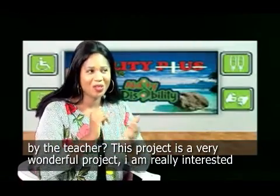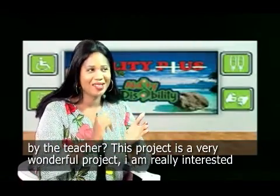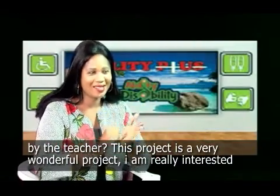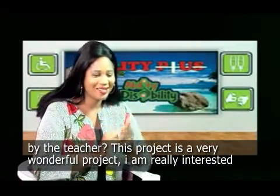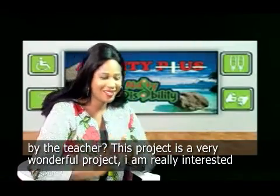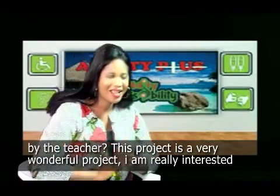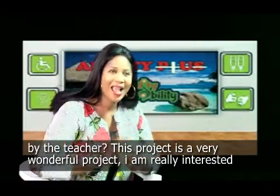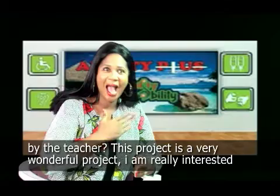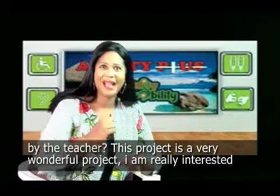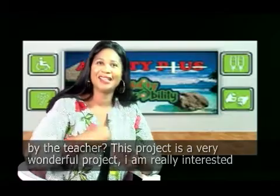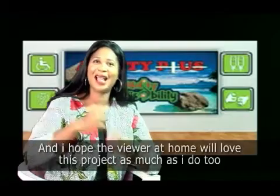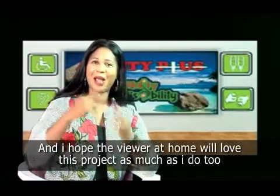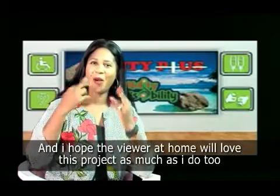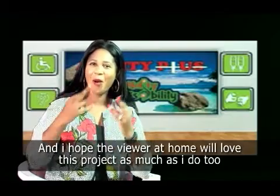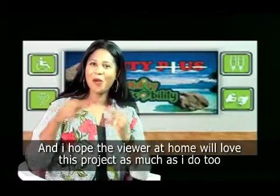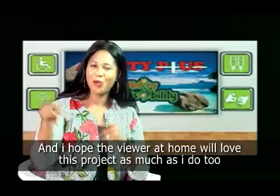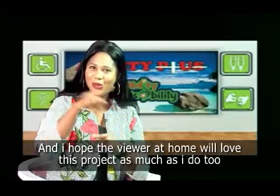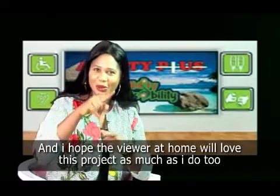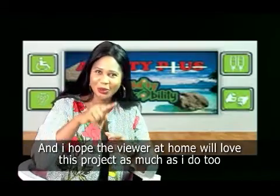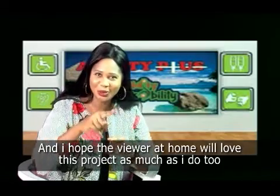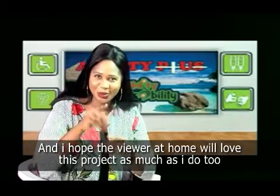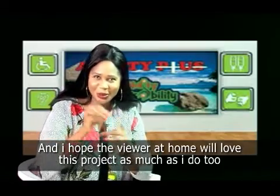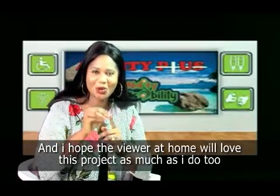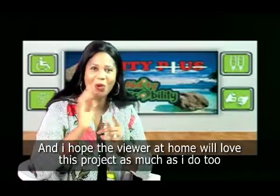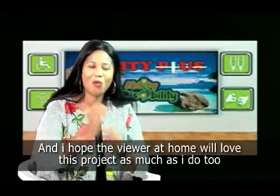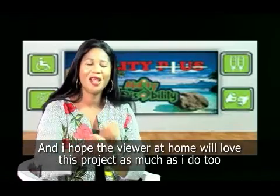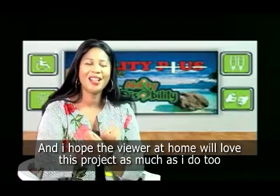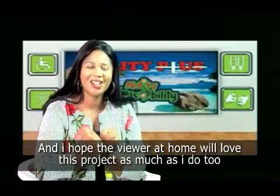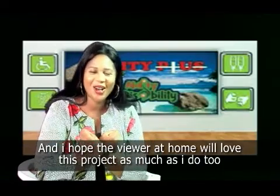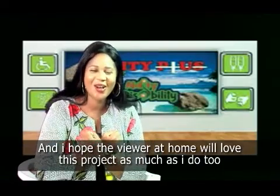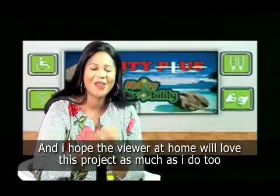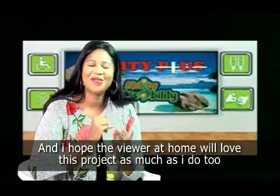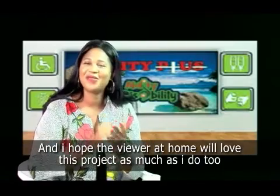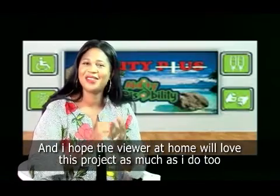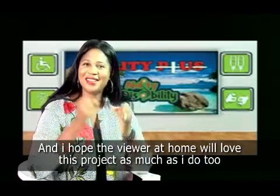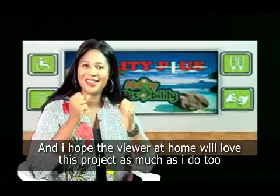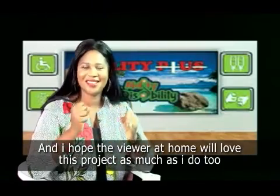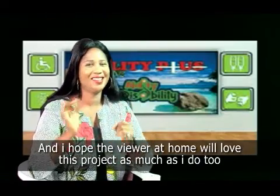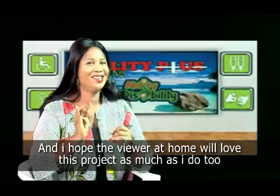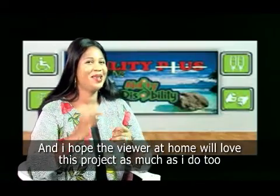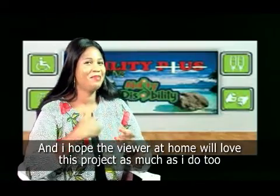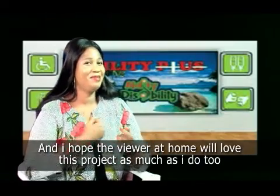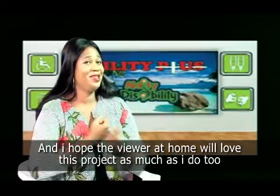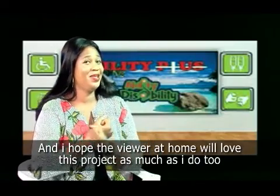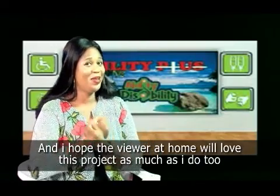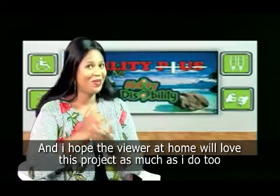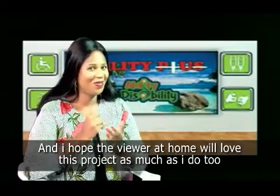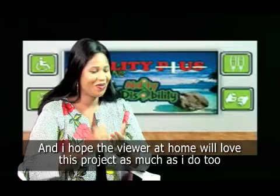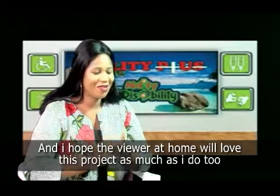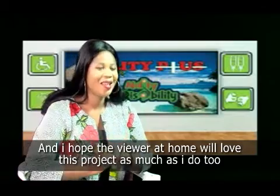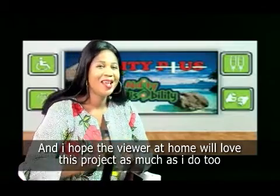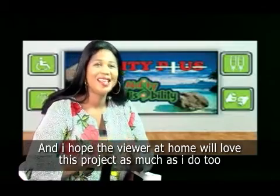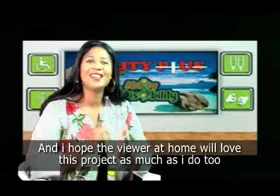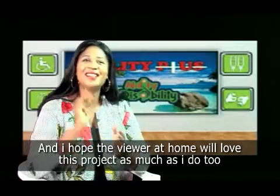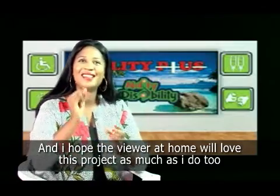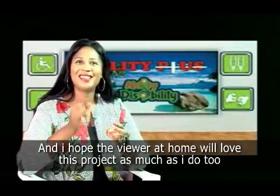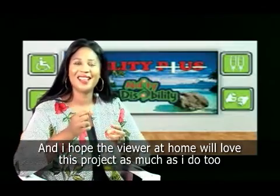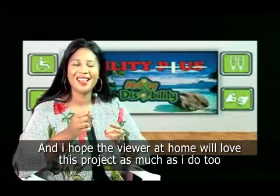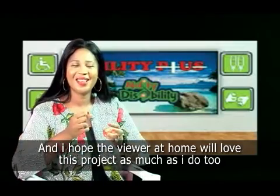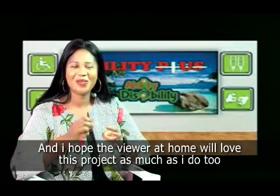am really interested in it, and I hope you viewers at home would love it the same way I love this project.